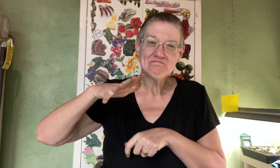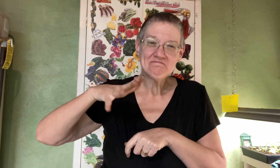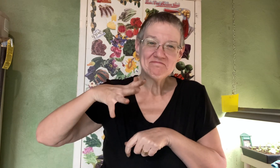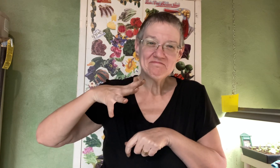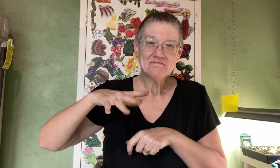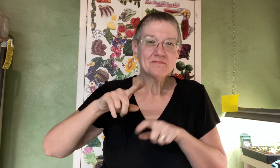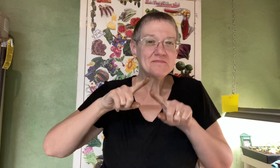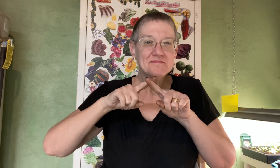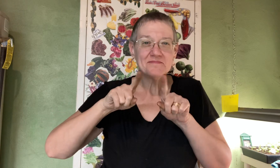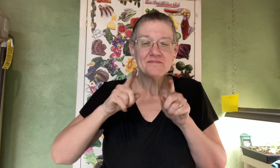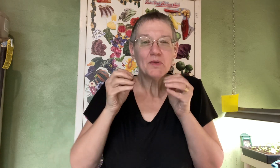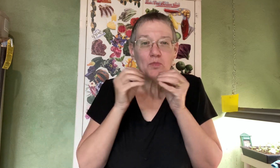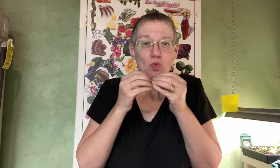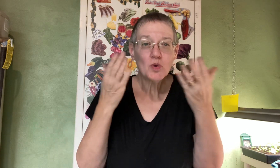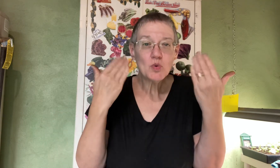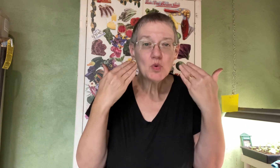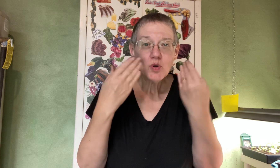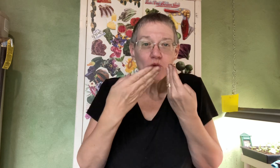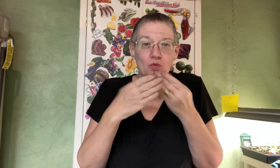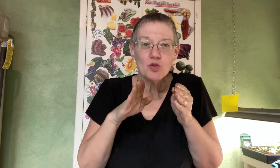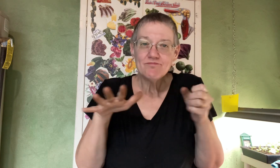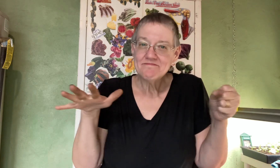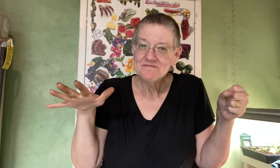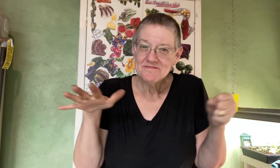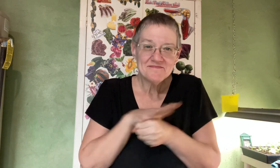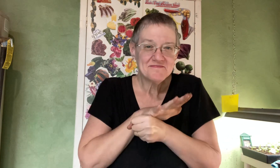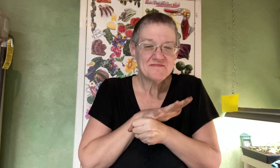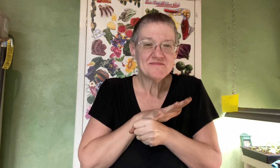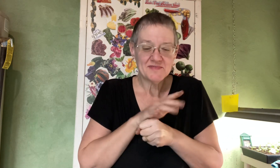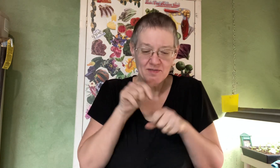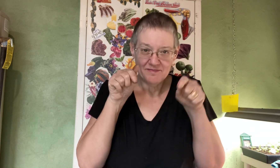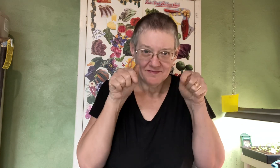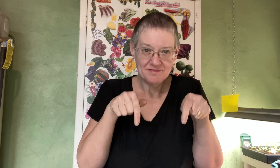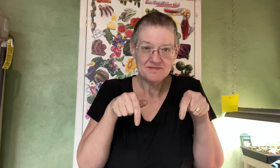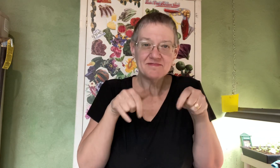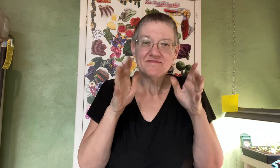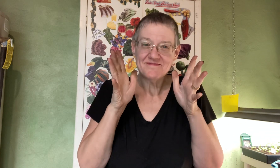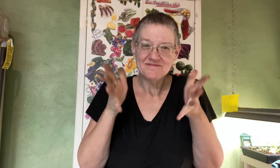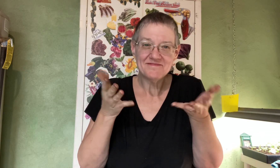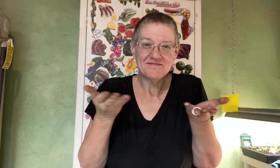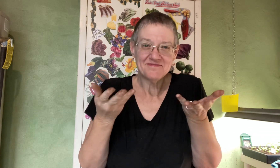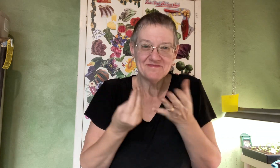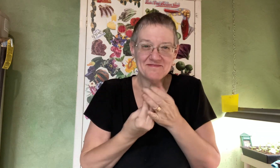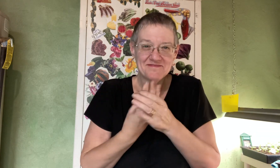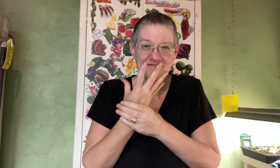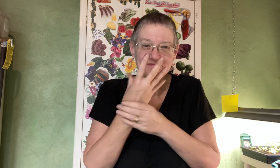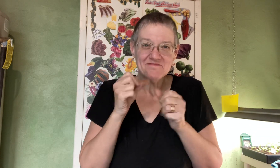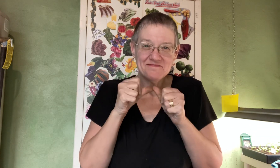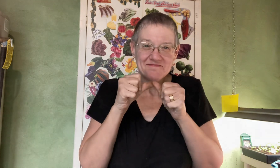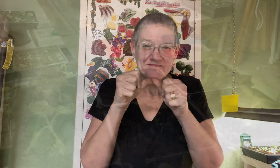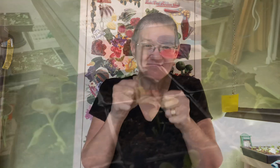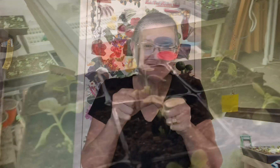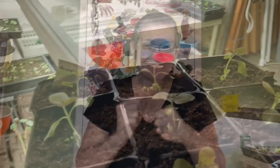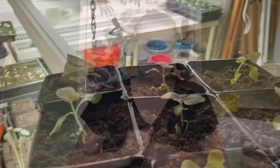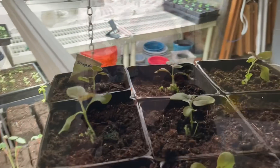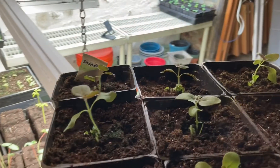to 75, so it's kind of on the border. But our cooler room is full, so I'm going to leave these in here